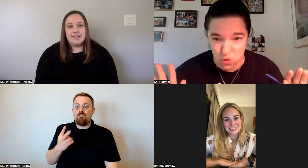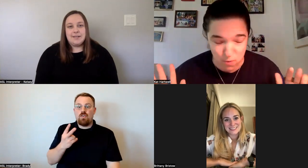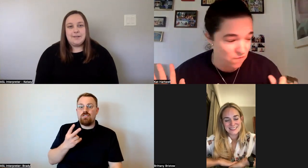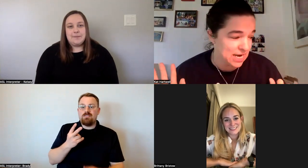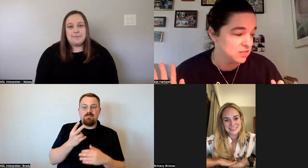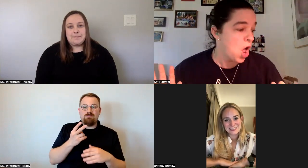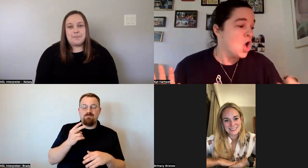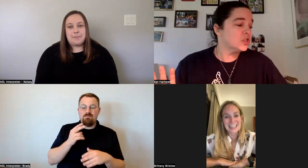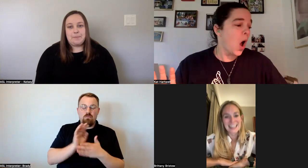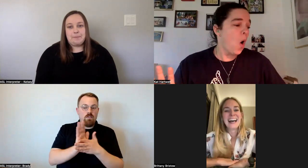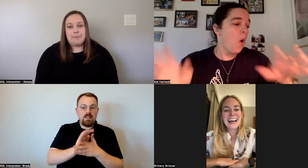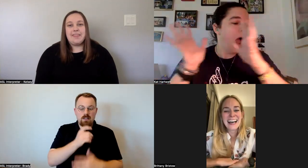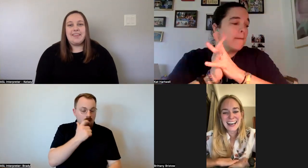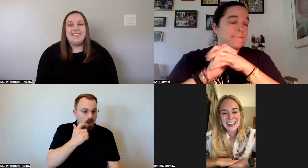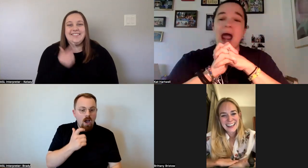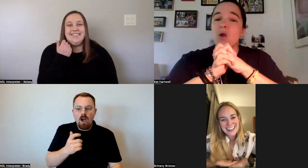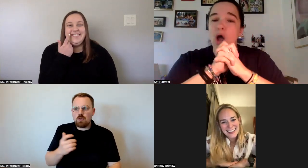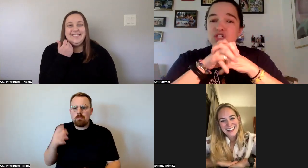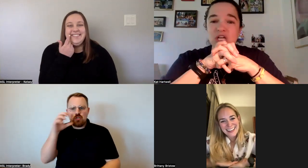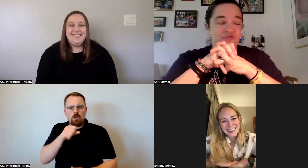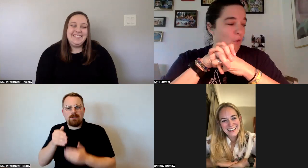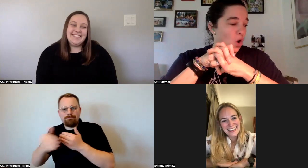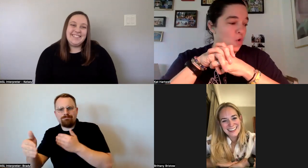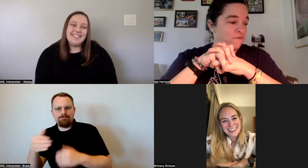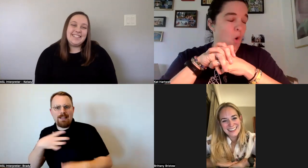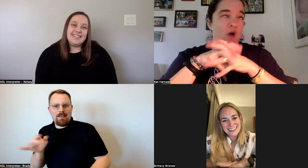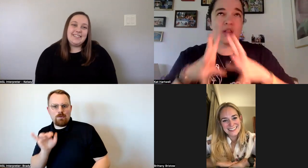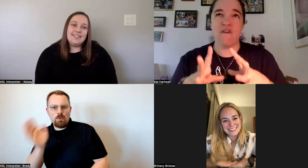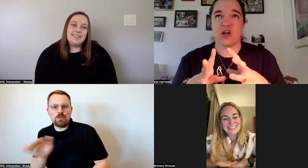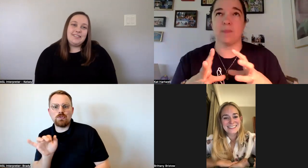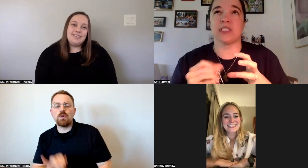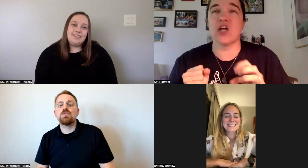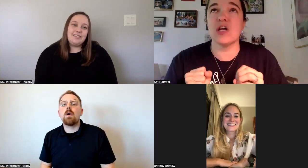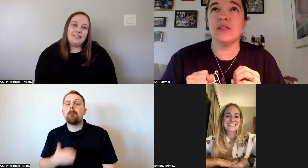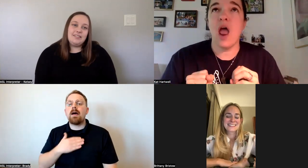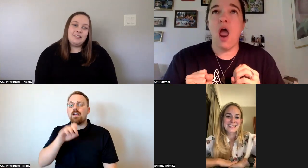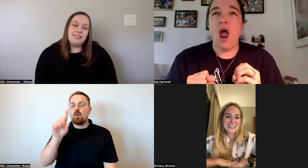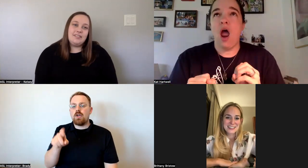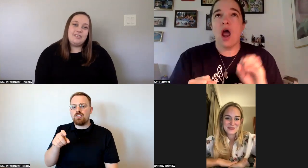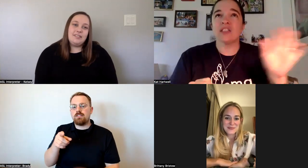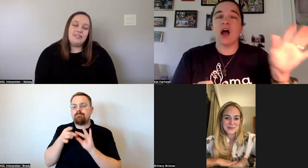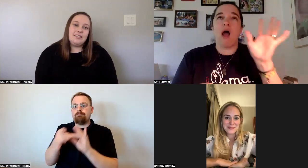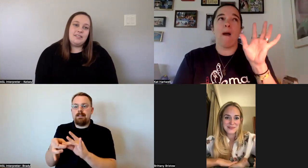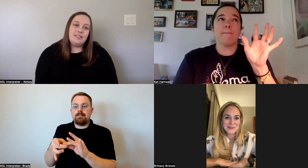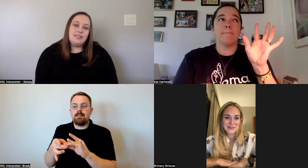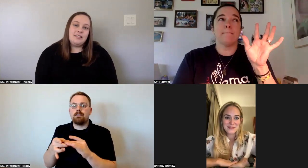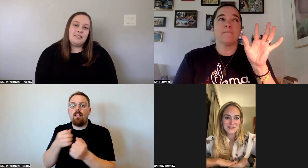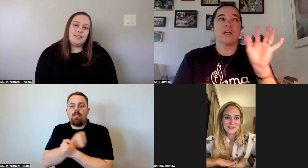last two movies. So my question for you for the Love Club is